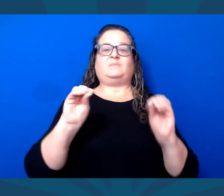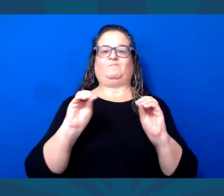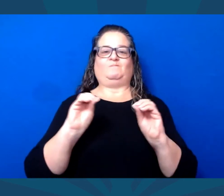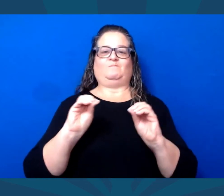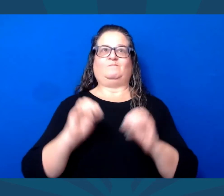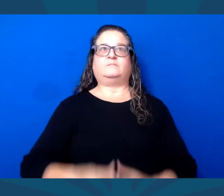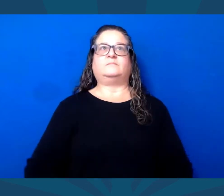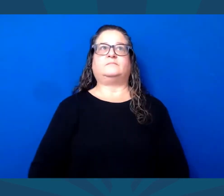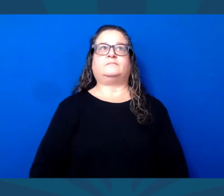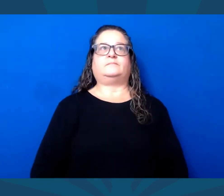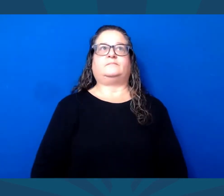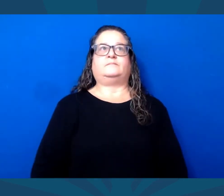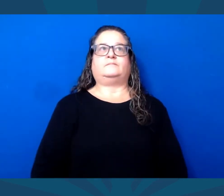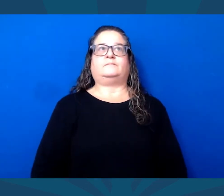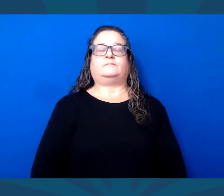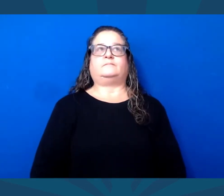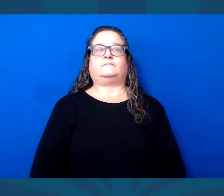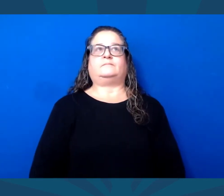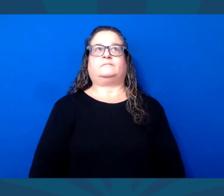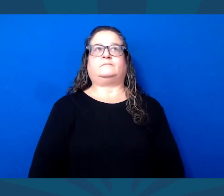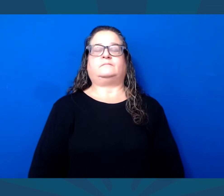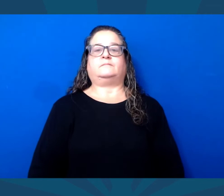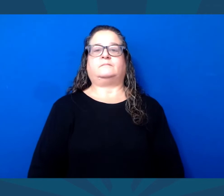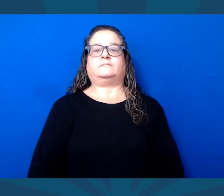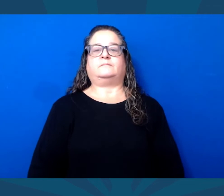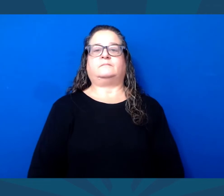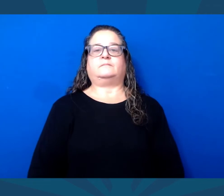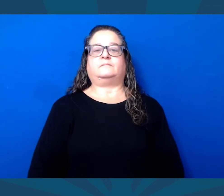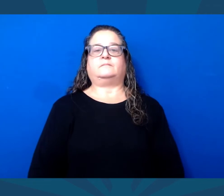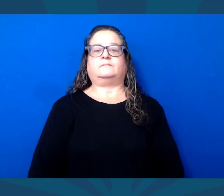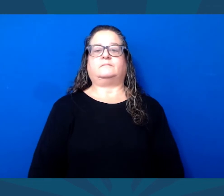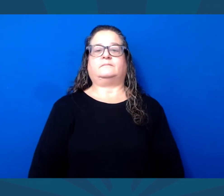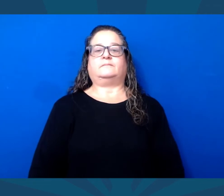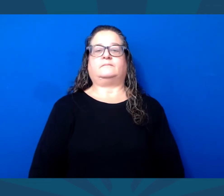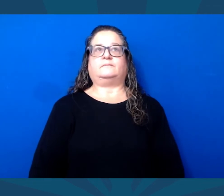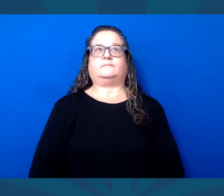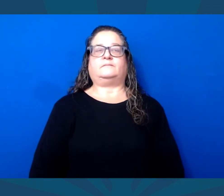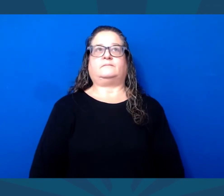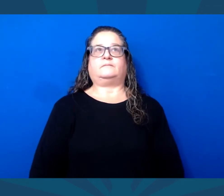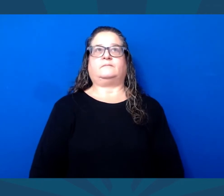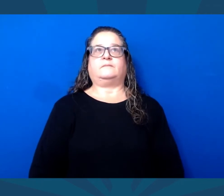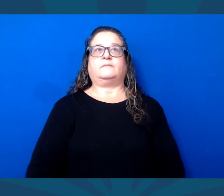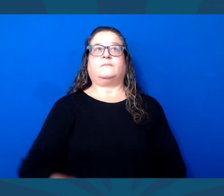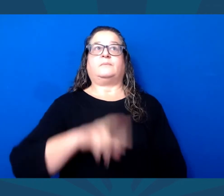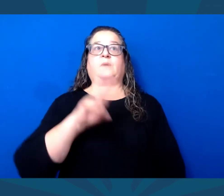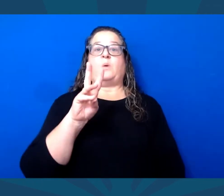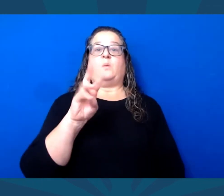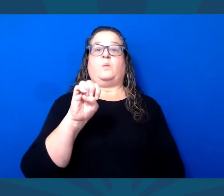Party, Democratic. Campaign funding, traditional. Website, no website listed.